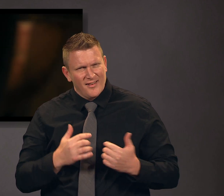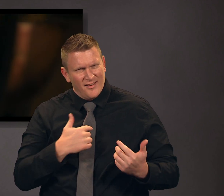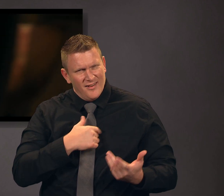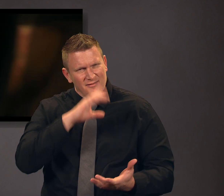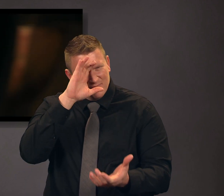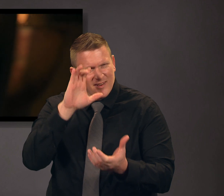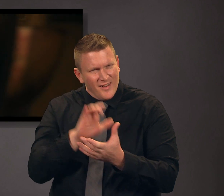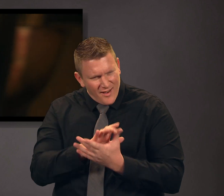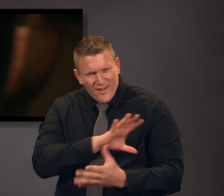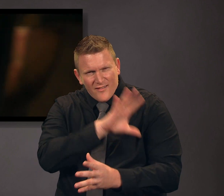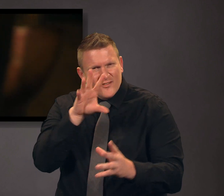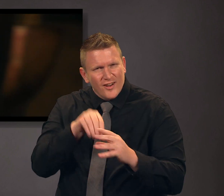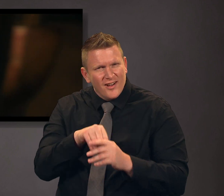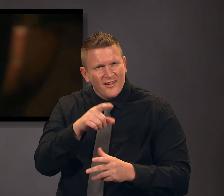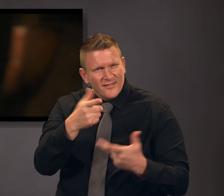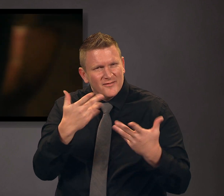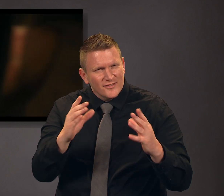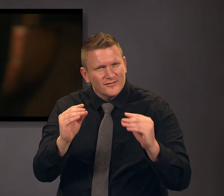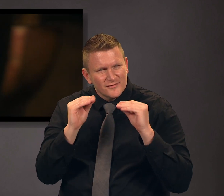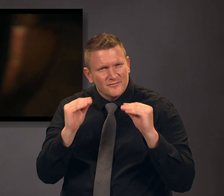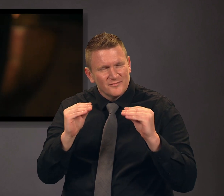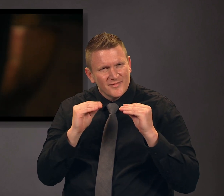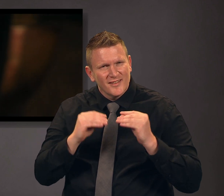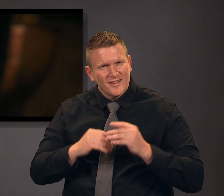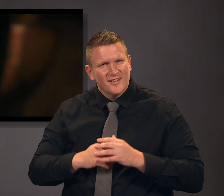I believe all these things which thou hast spoken.